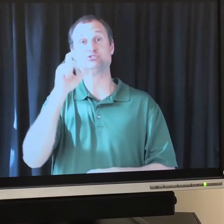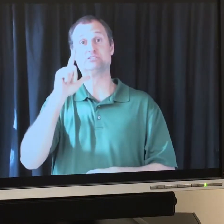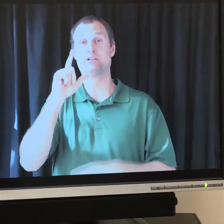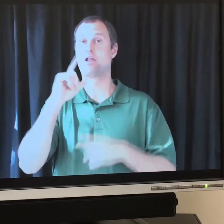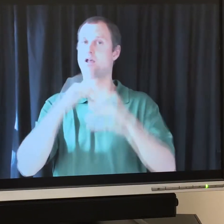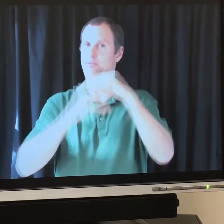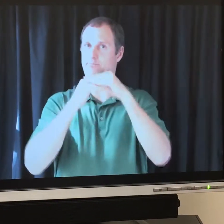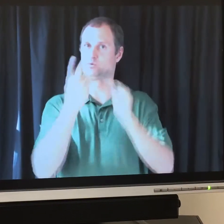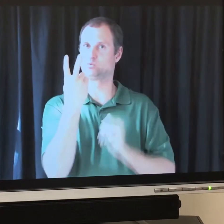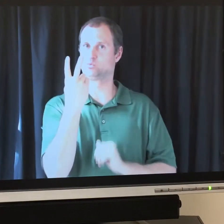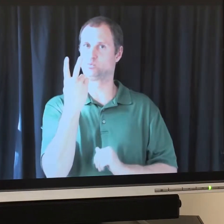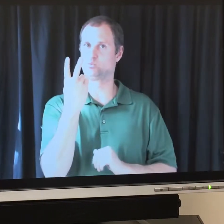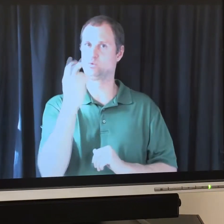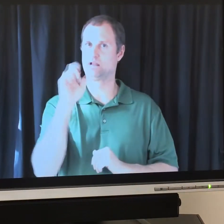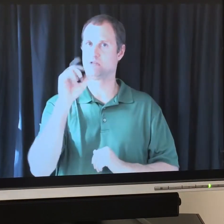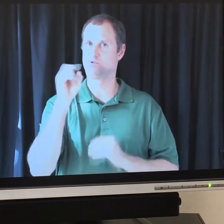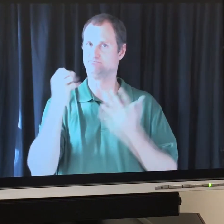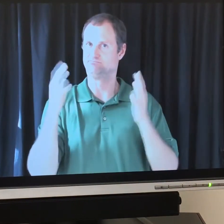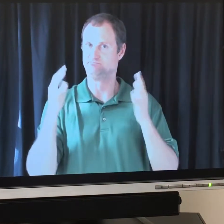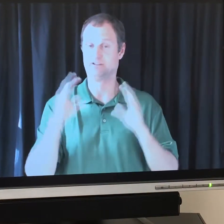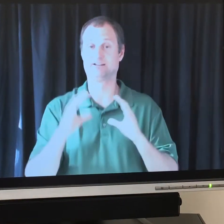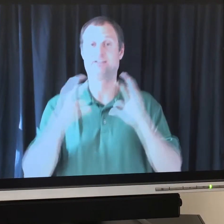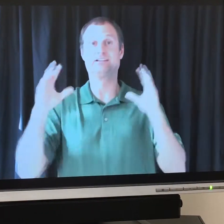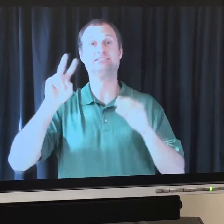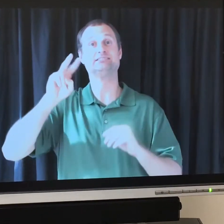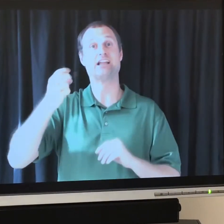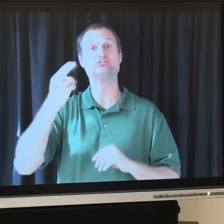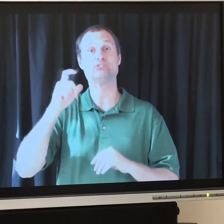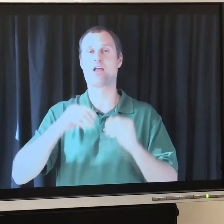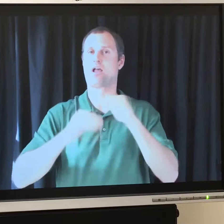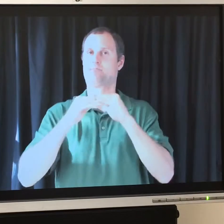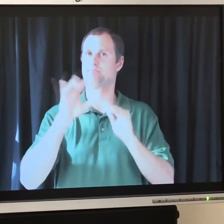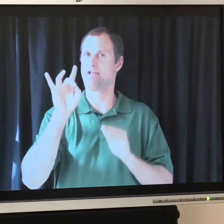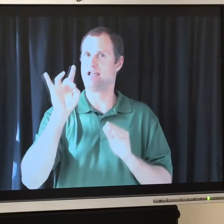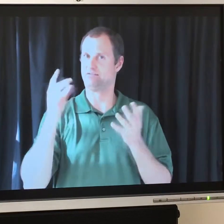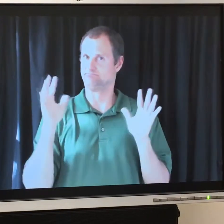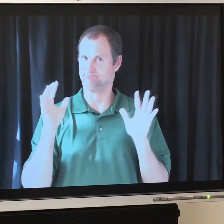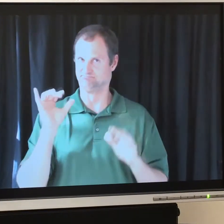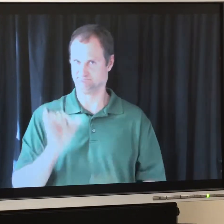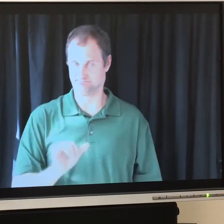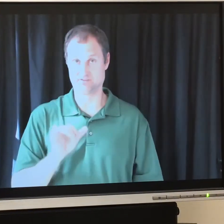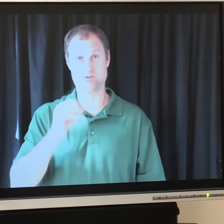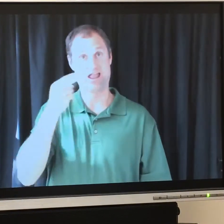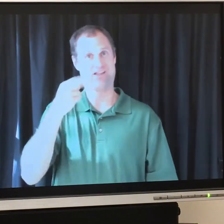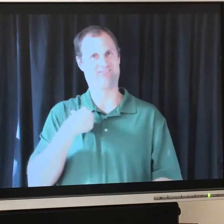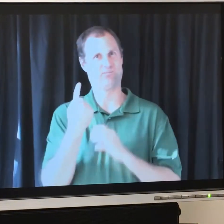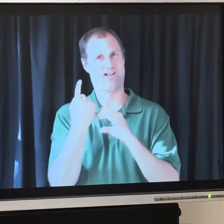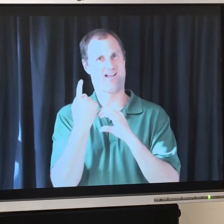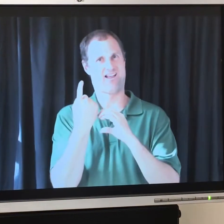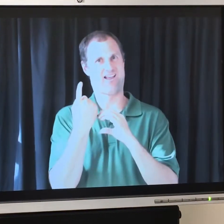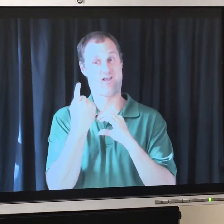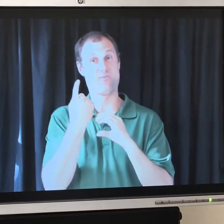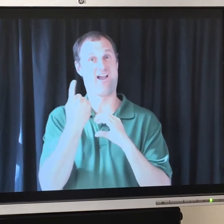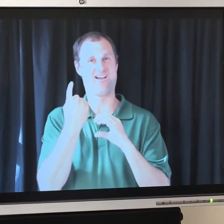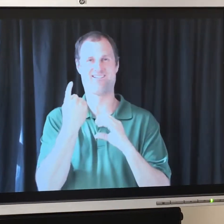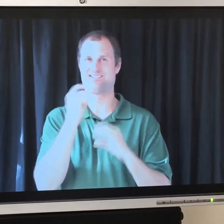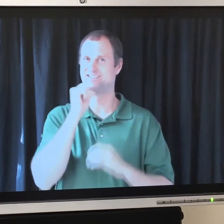So the law in chemistry is that the first shell in an atom can have up to 2 electrons, and the second can have up to